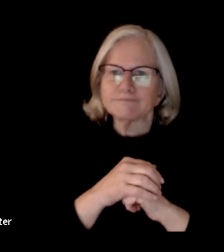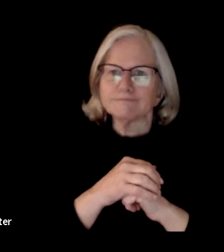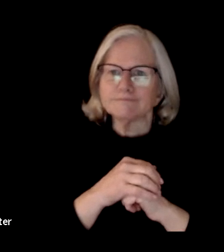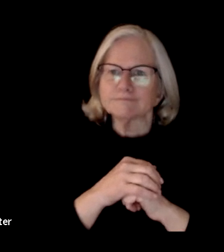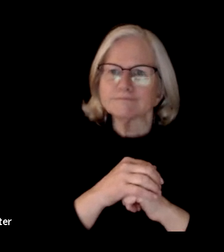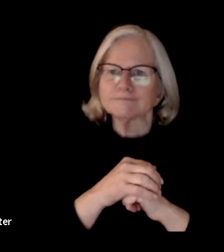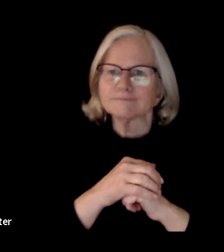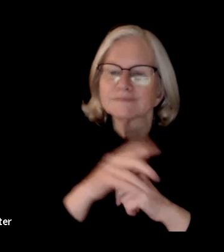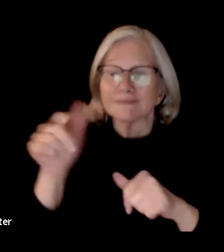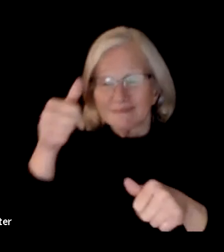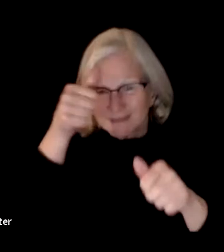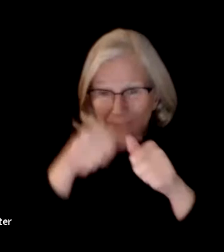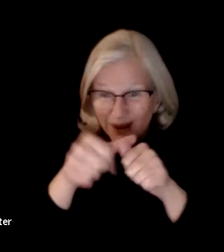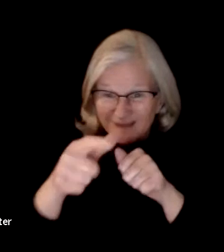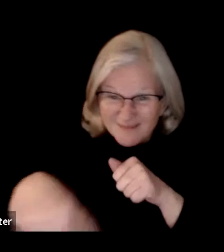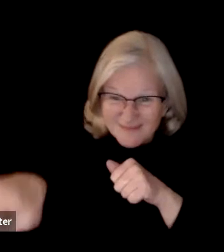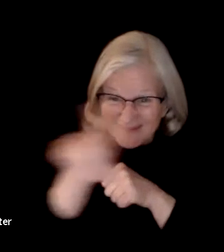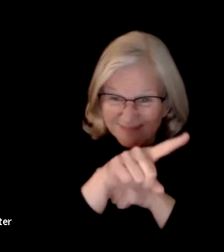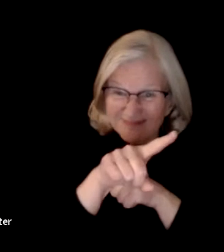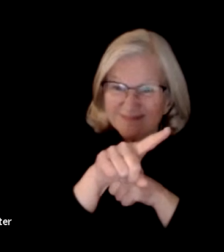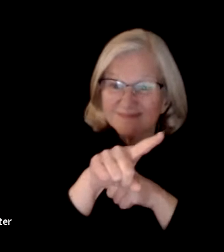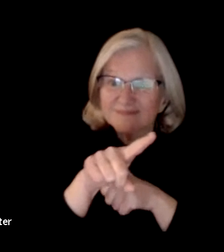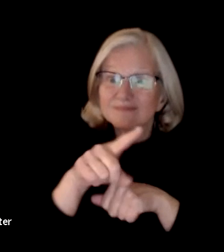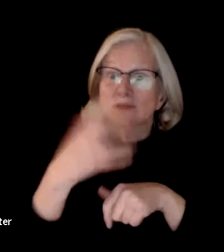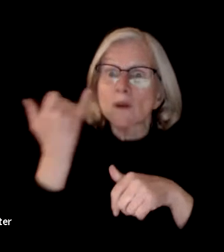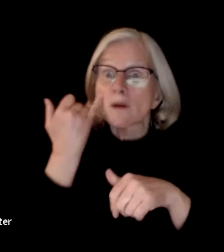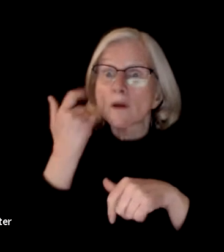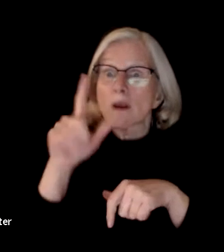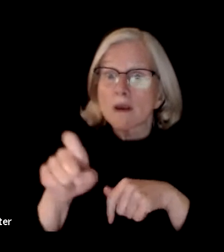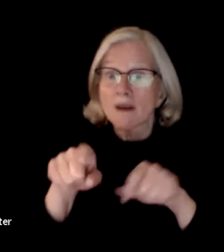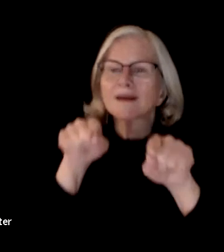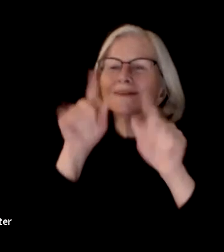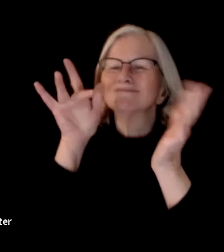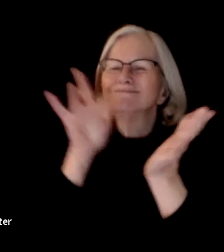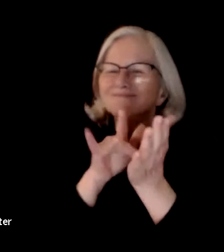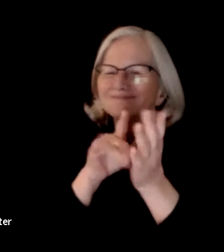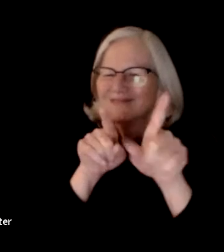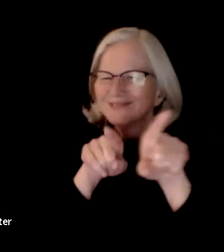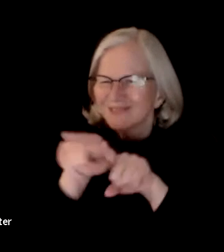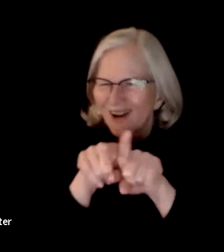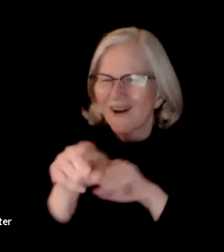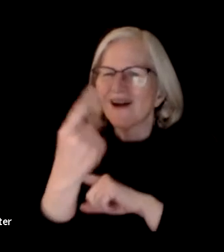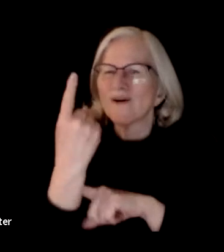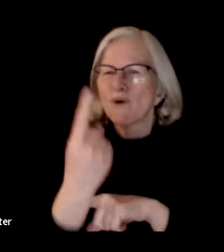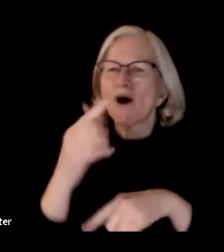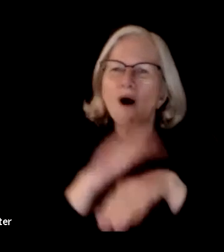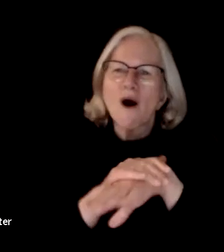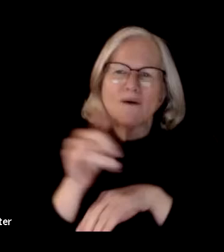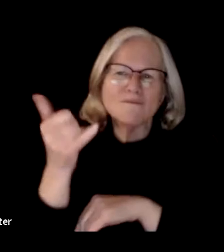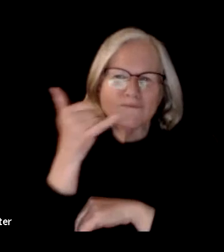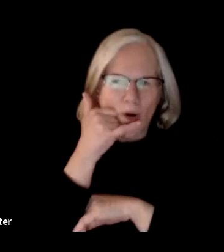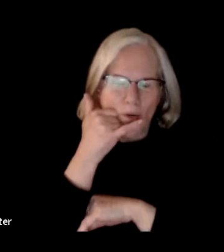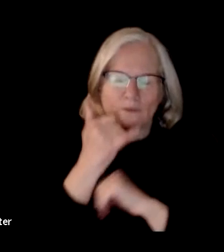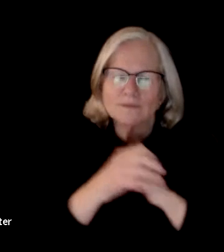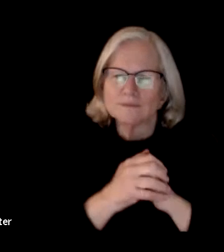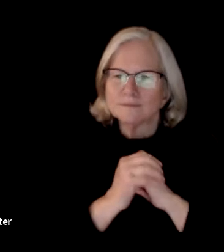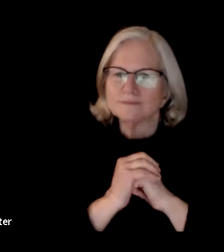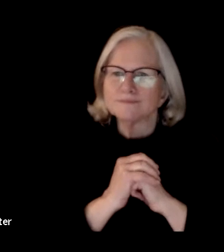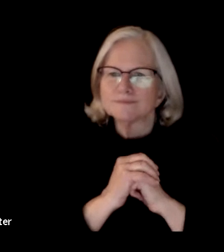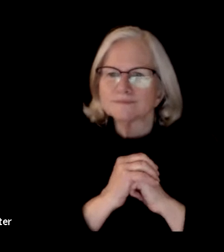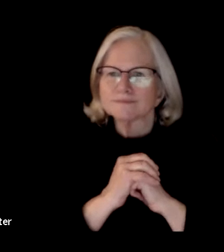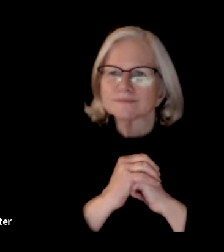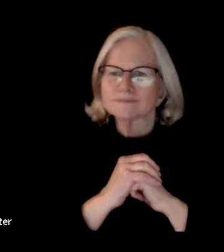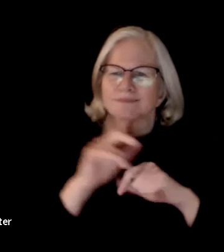everyone, in order to ask a question, press star, then the number 1 on your telephone keypad. We'll pause for just a moment to compile